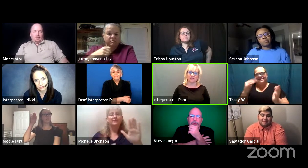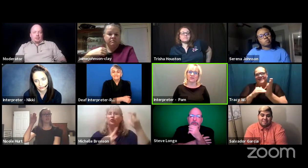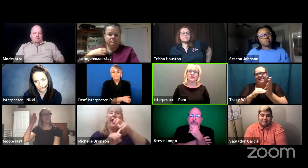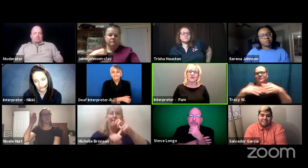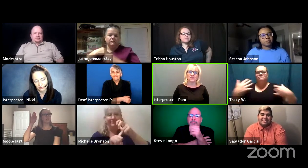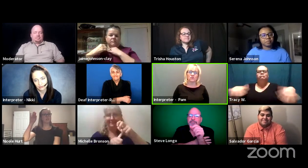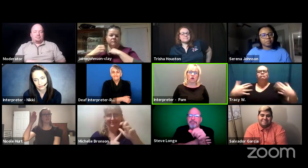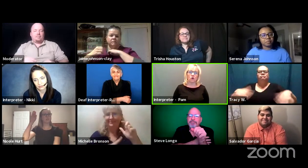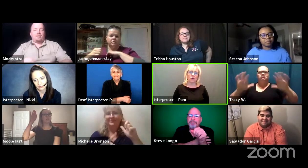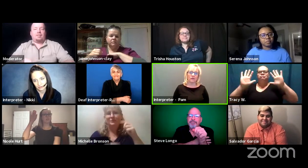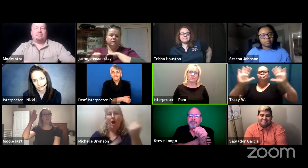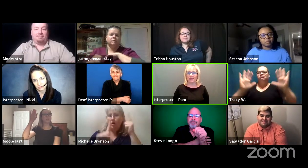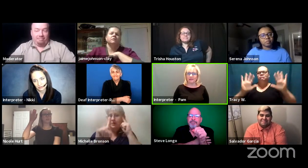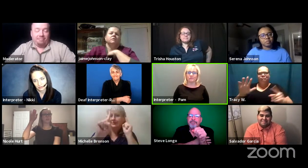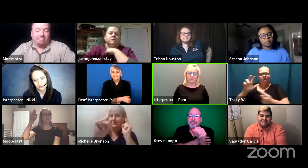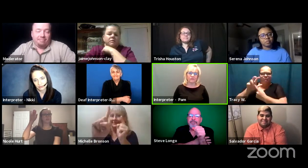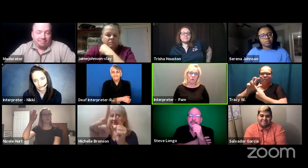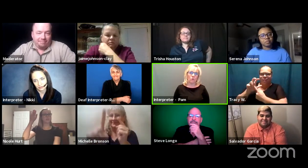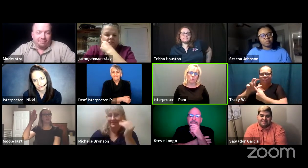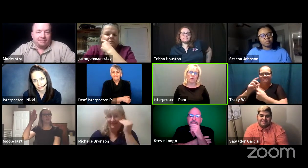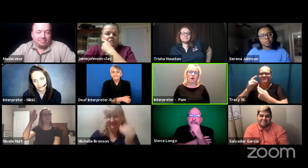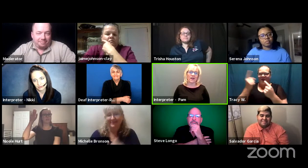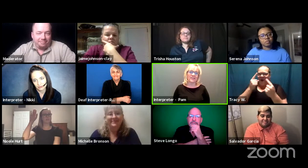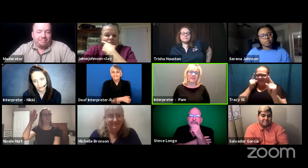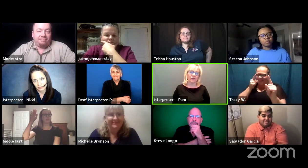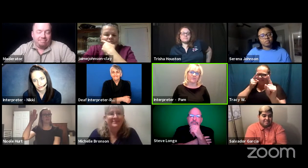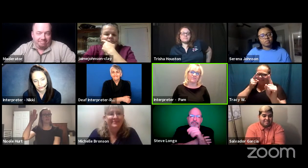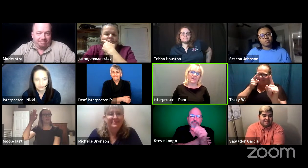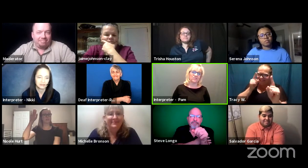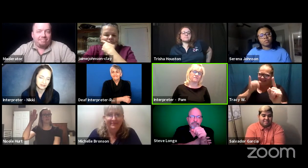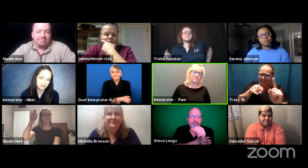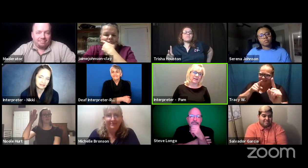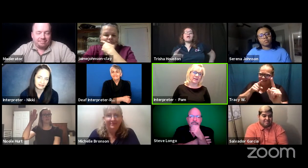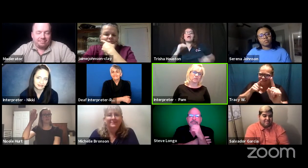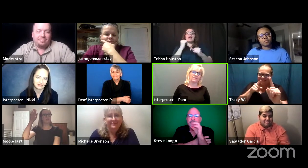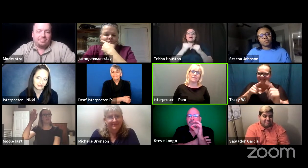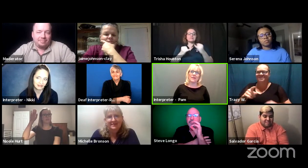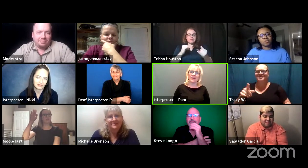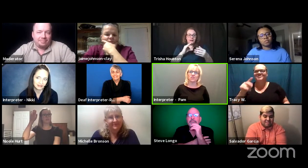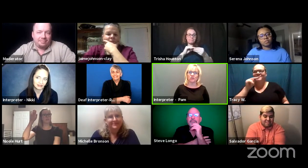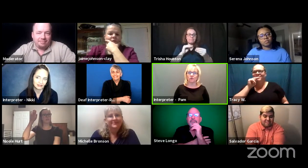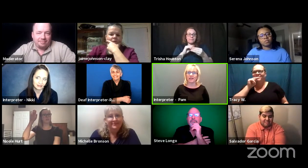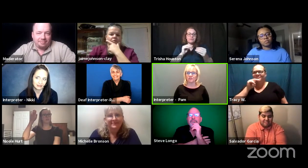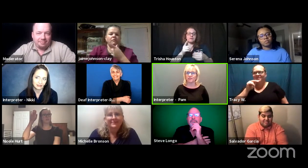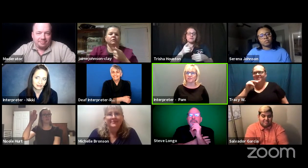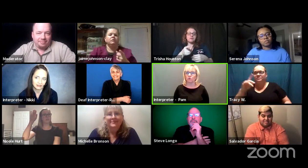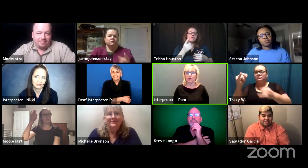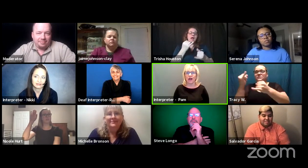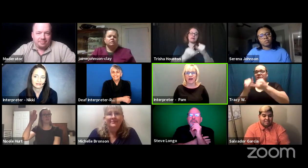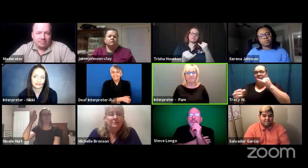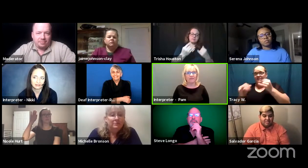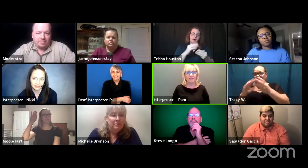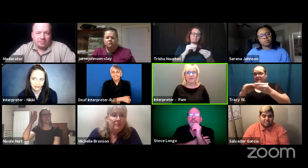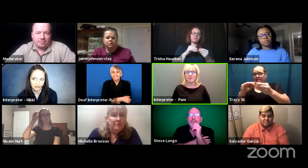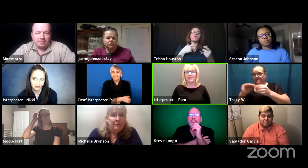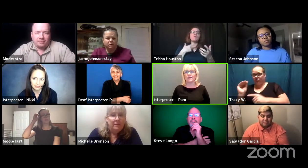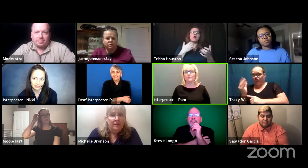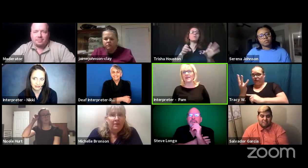2,000. So we want to take full advantage of that matching donation. So we're not at 5,000 yet, but